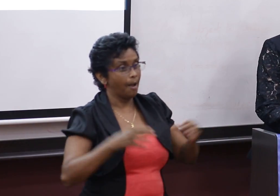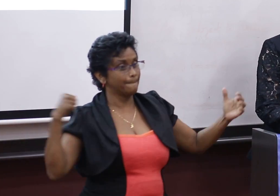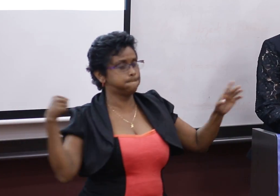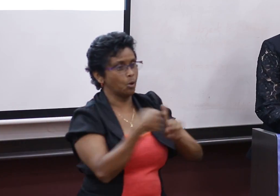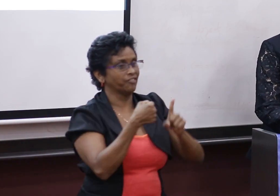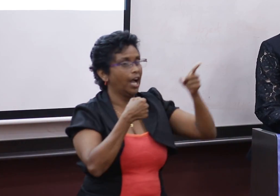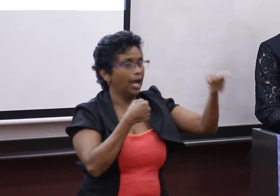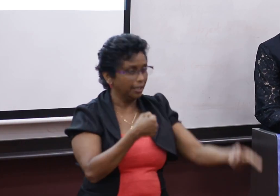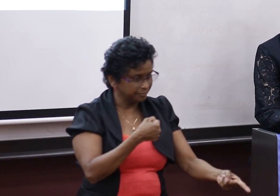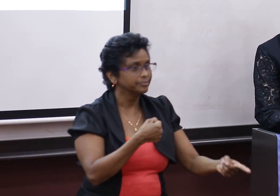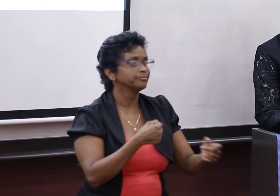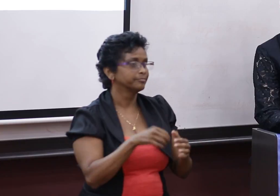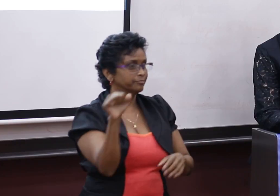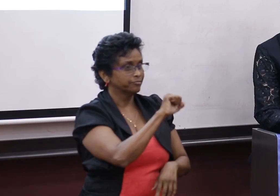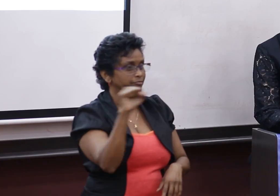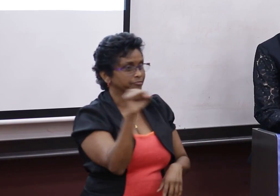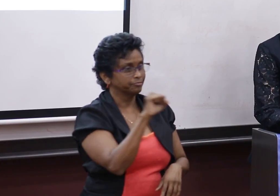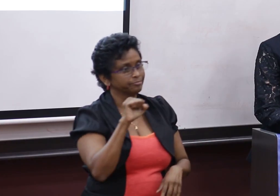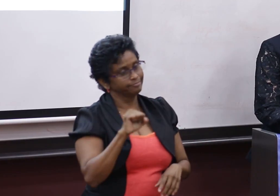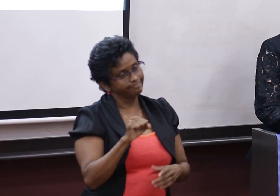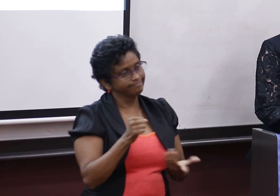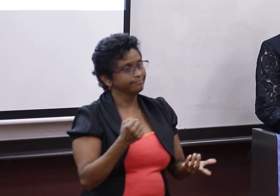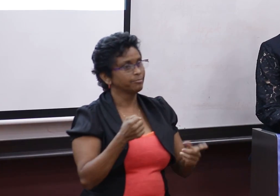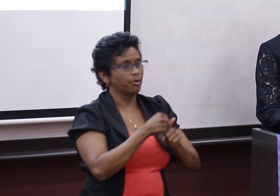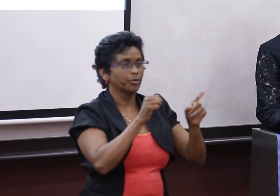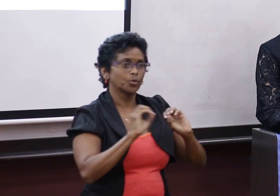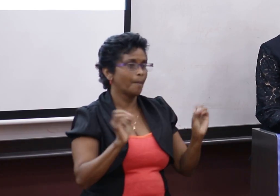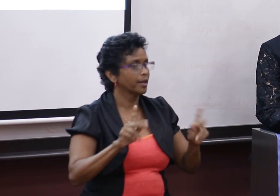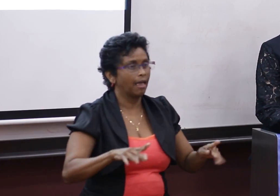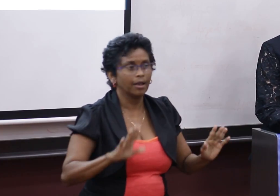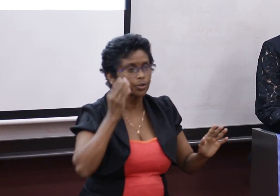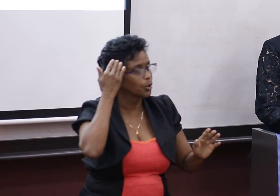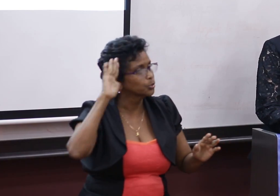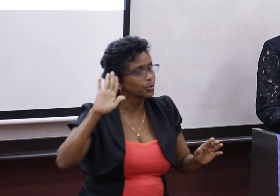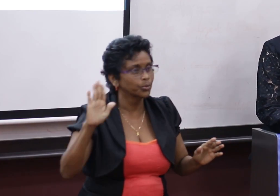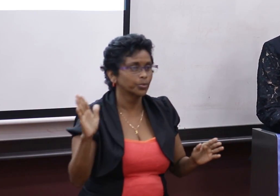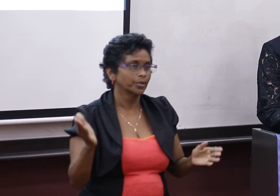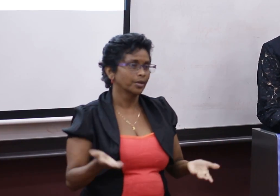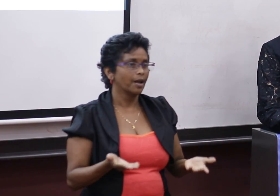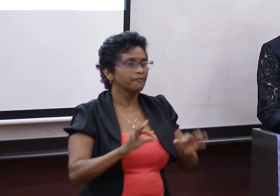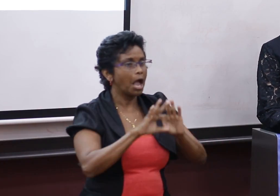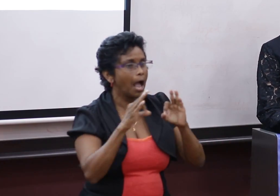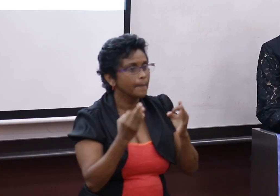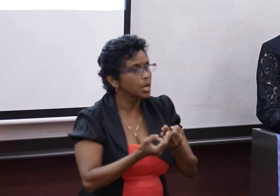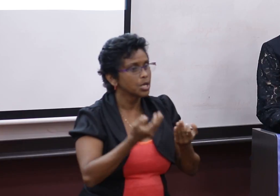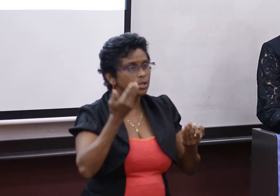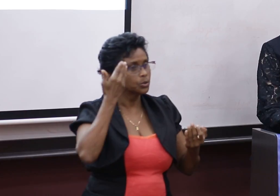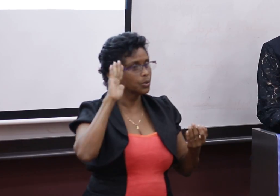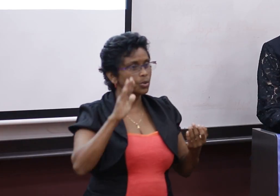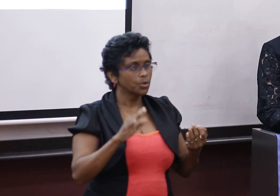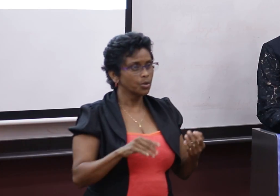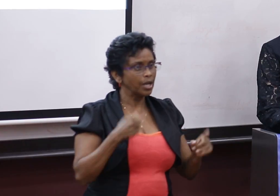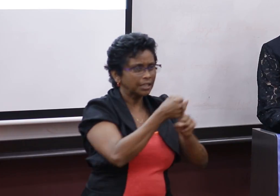know the response of the family and the community, because no one, even in the report, they didn't mention anything about the hit-and-run driver, but